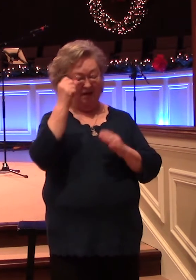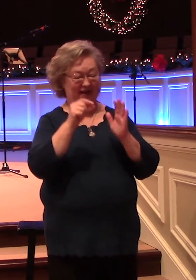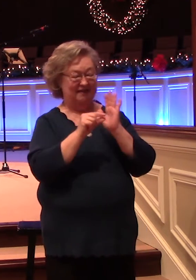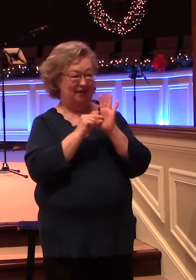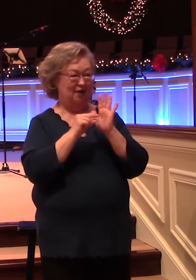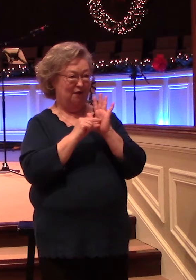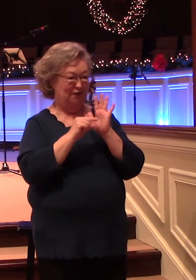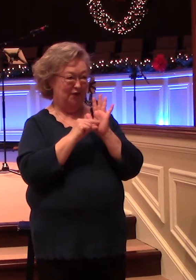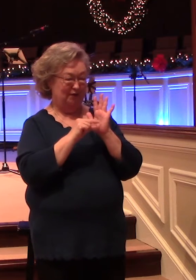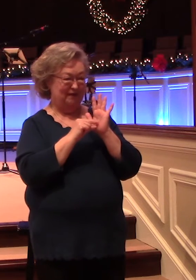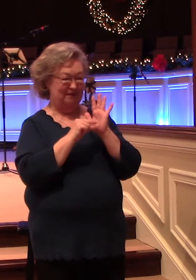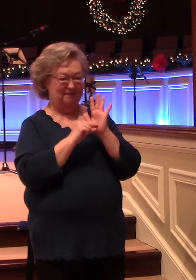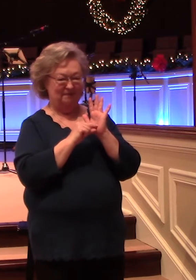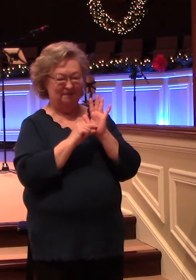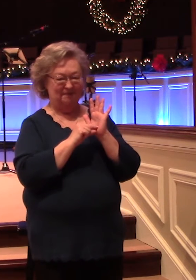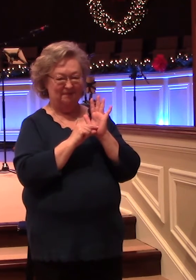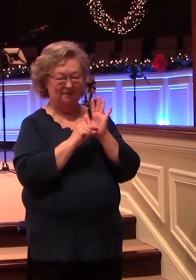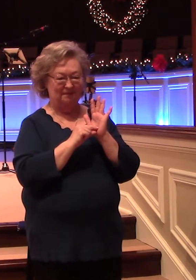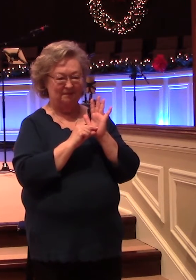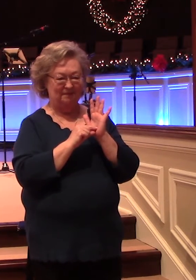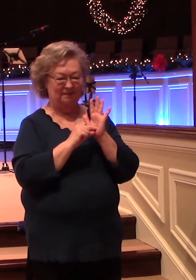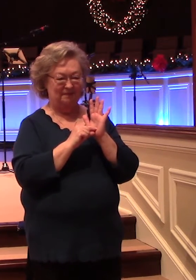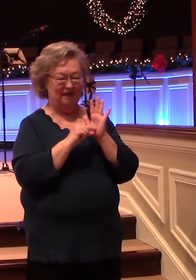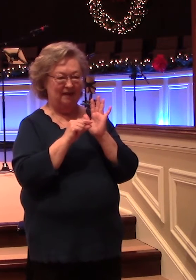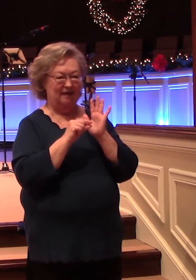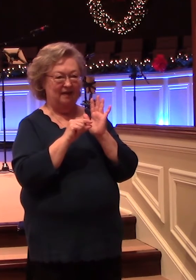doing. I'm doing my scripture memory while I'm driving. And